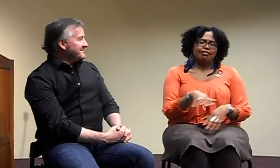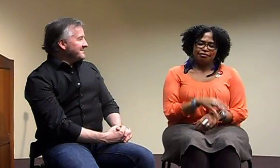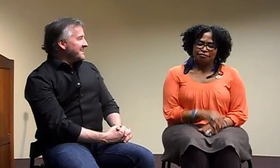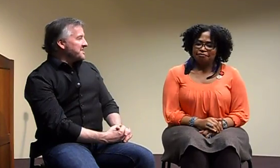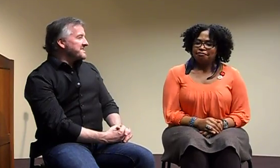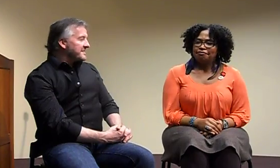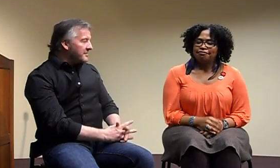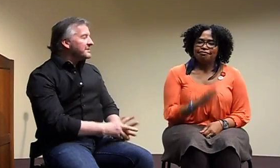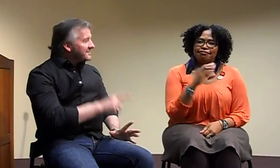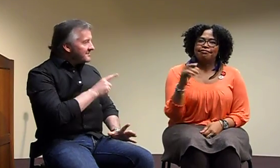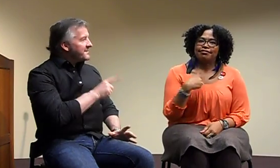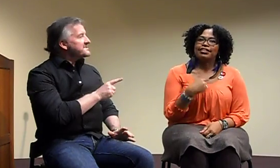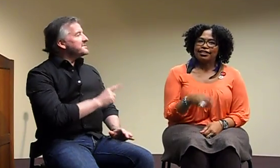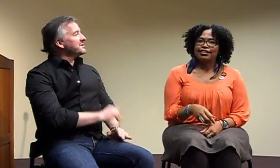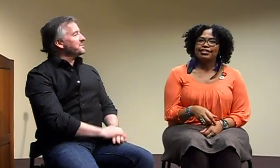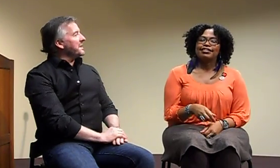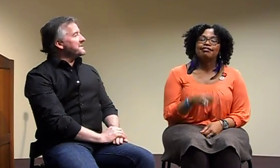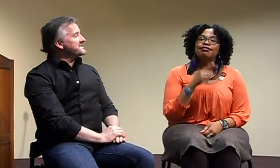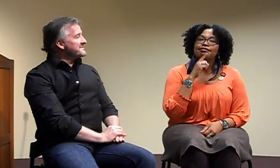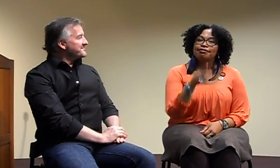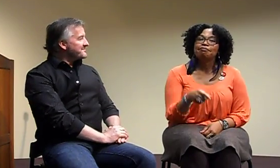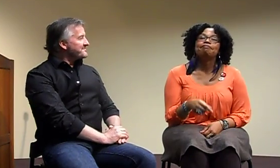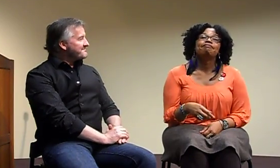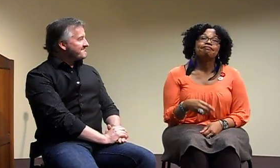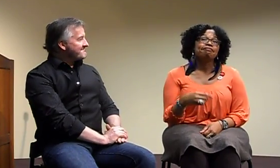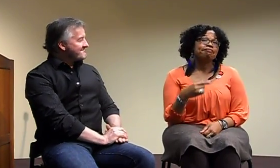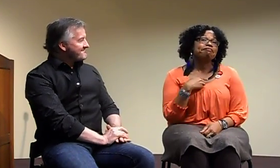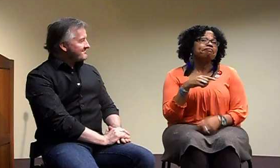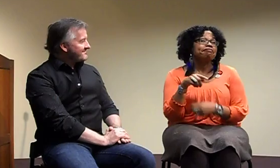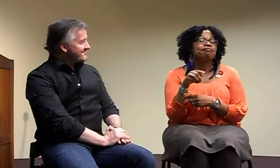And I said, I will convince you otherwise.